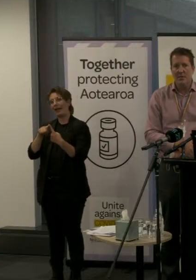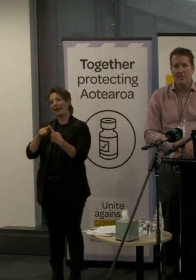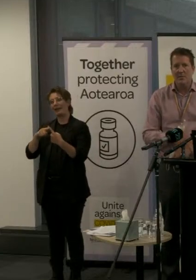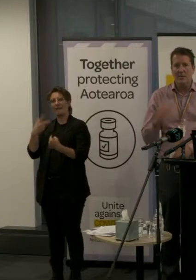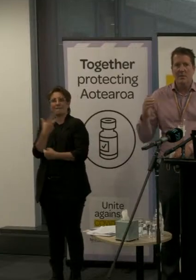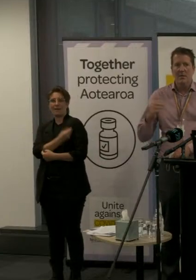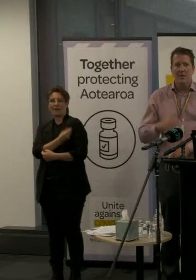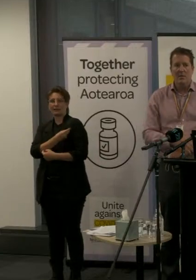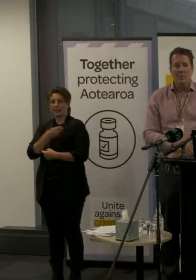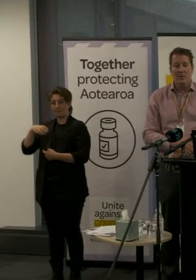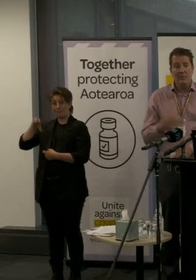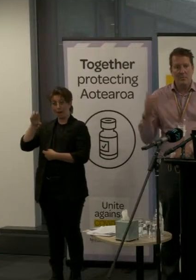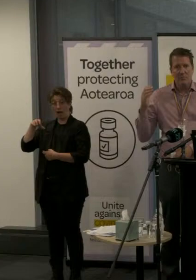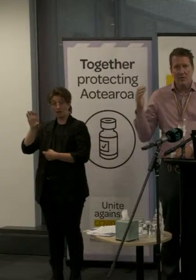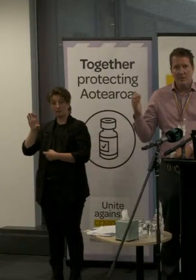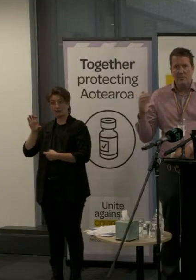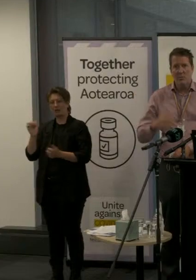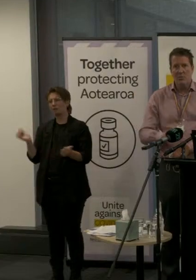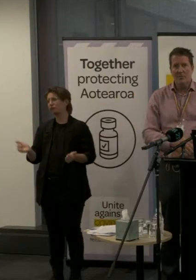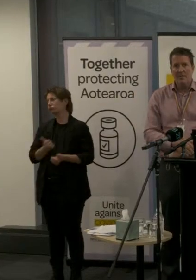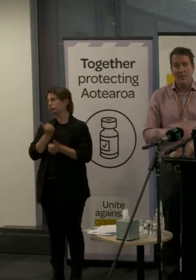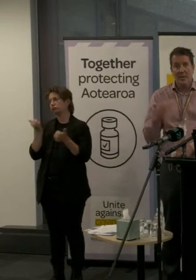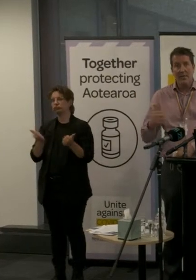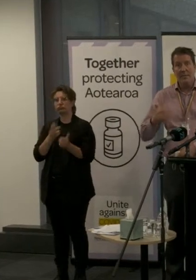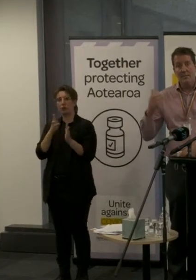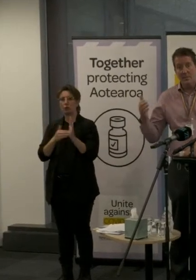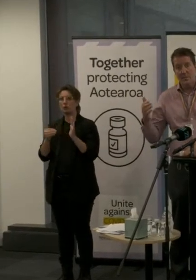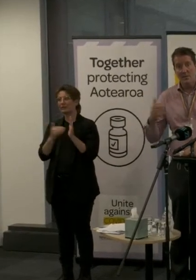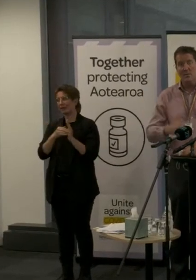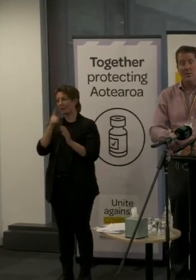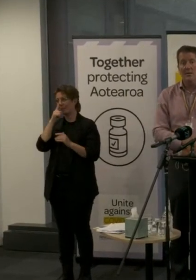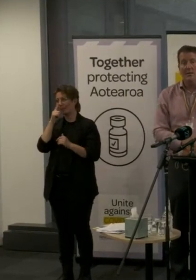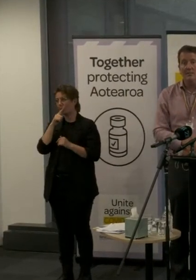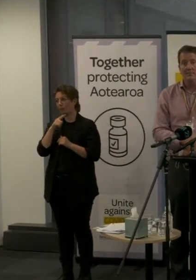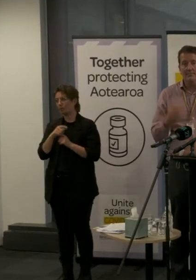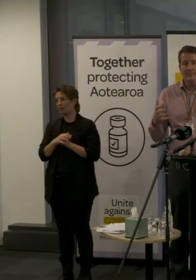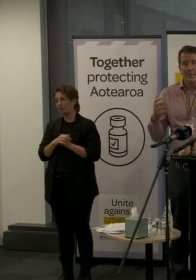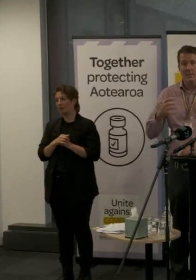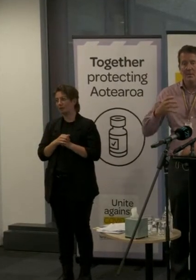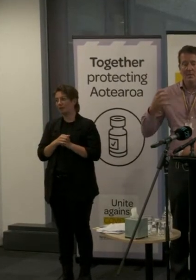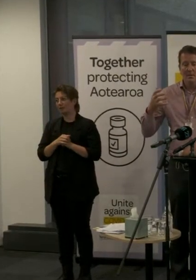those channels. We were able to provide support to people that had tech but didn't quite